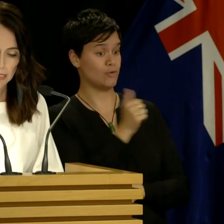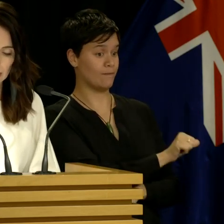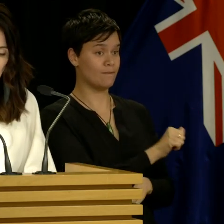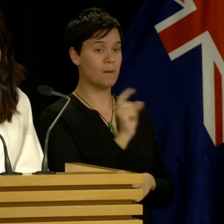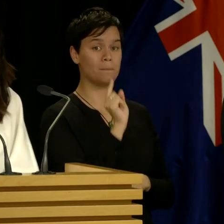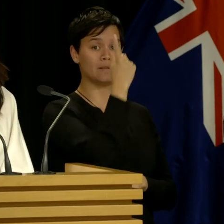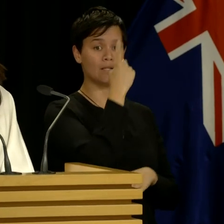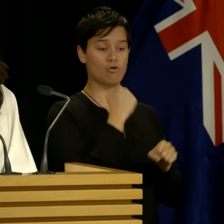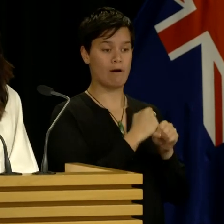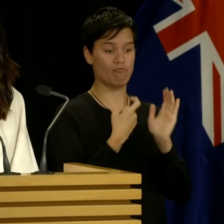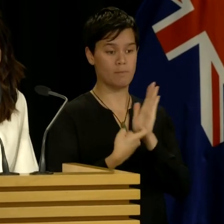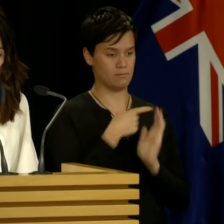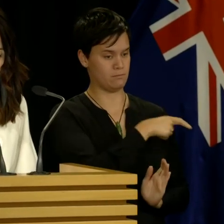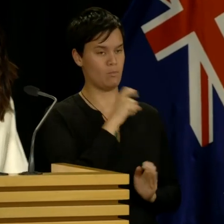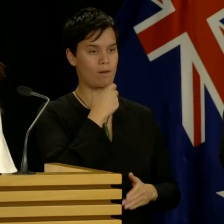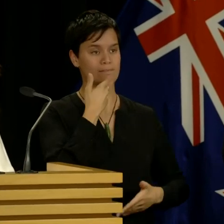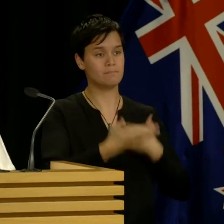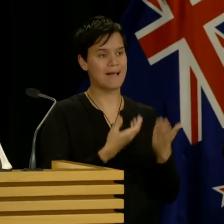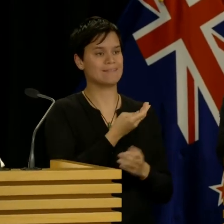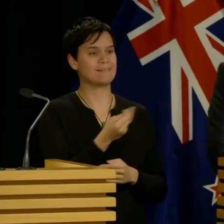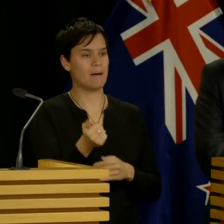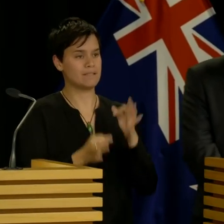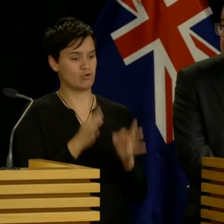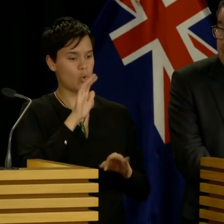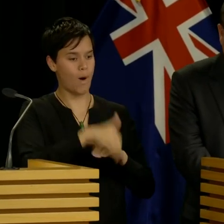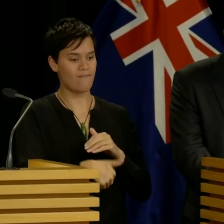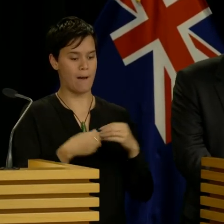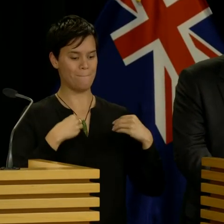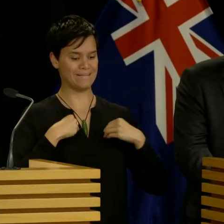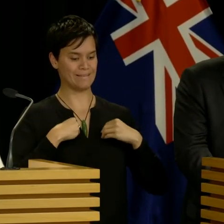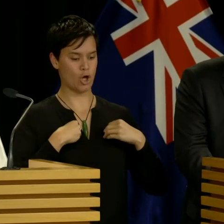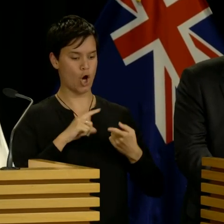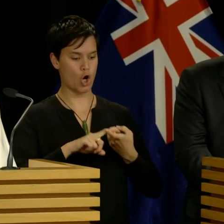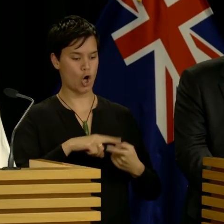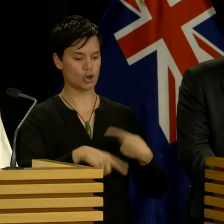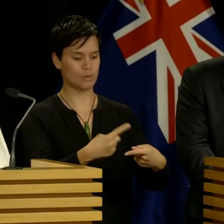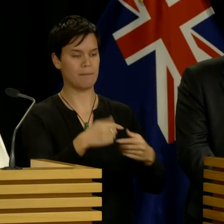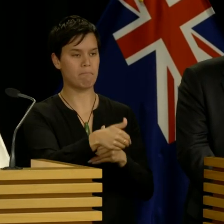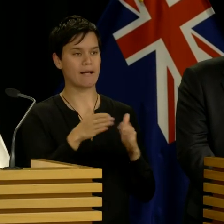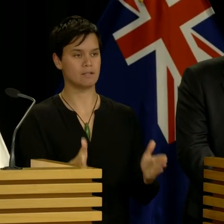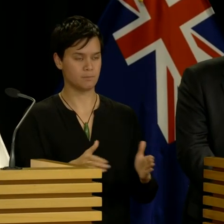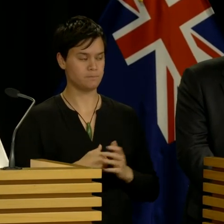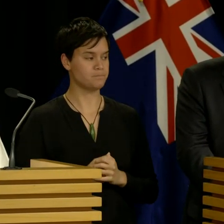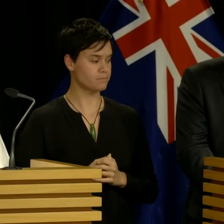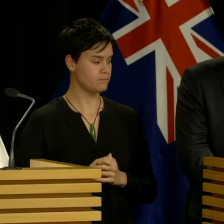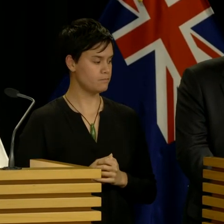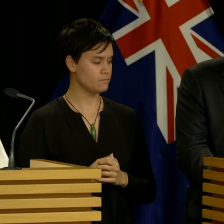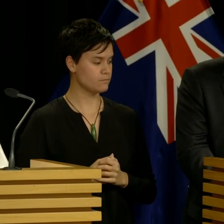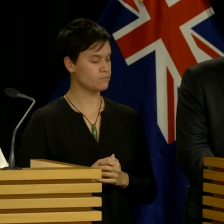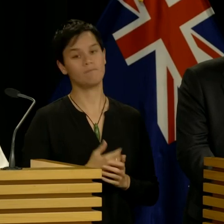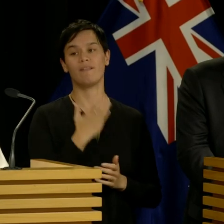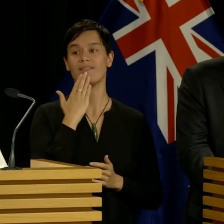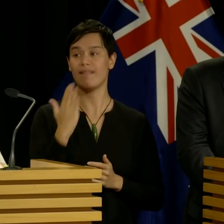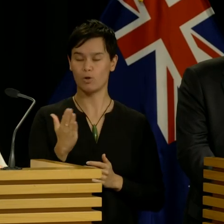Minister Robertson to outline some of the decisions we've made around our business continuity package. Thank you, Prime Minister. I've just returned from a meeting with